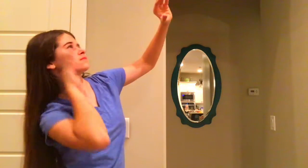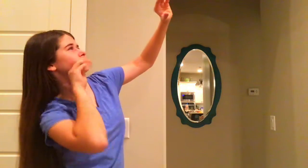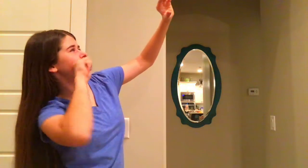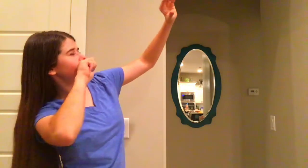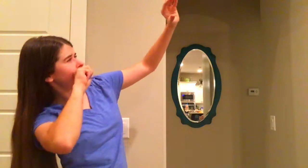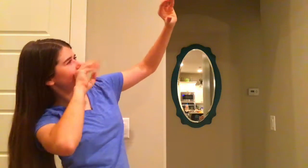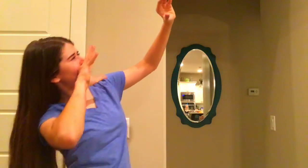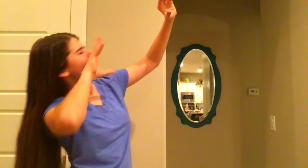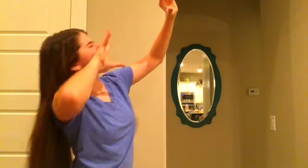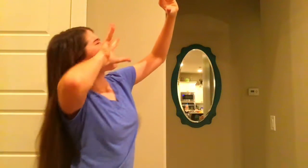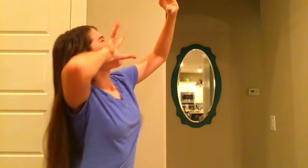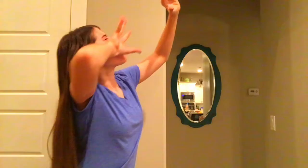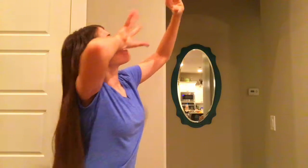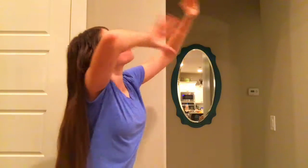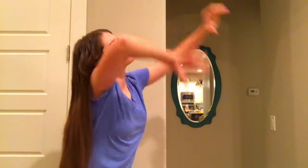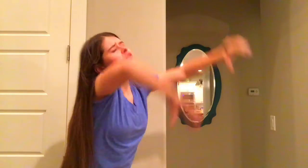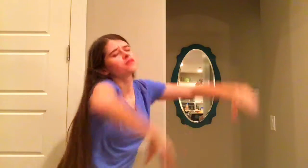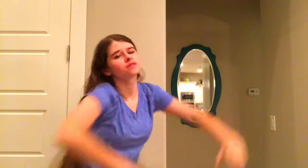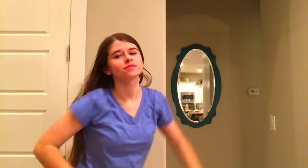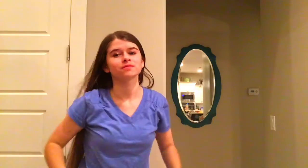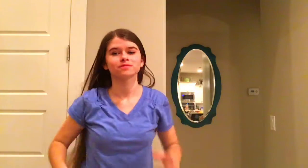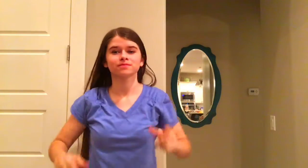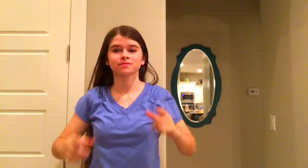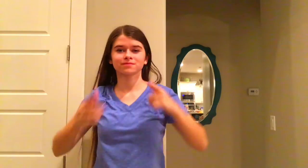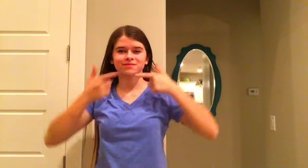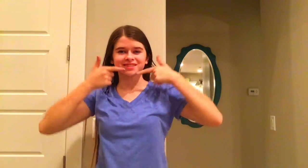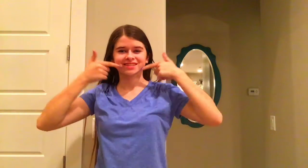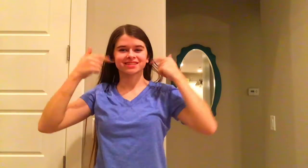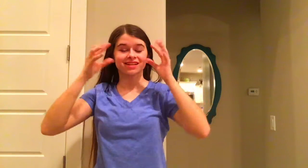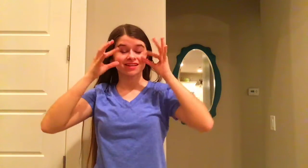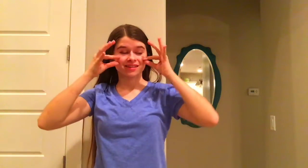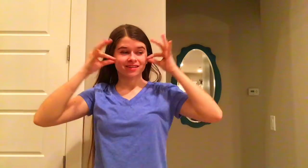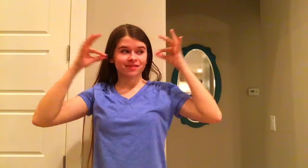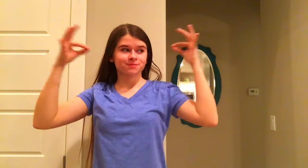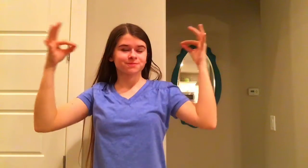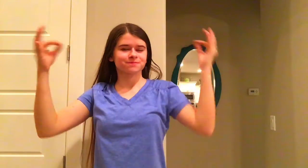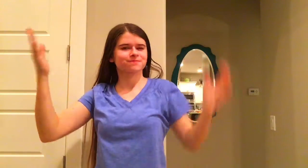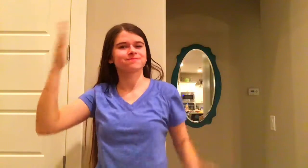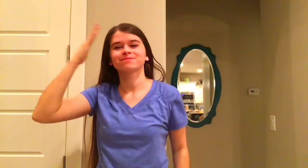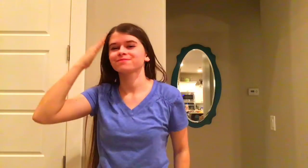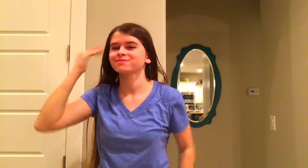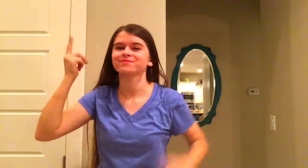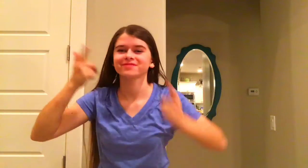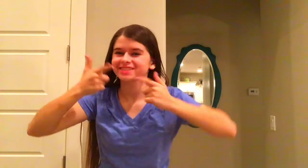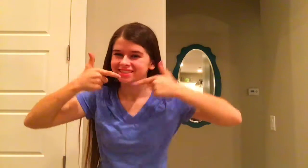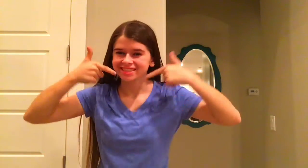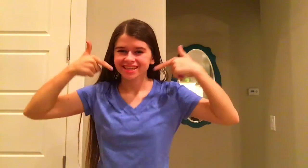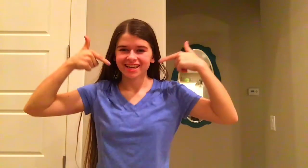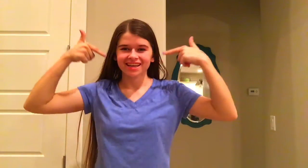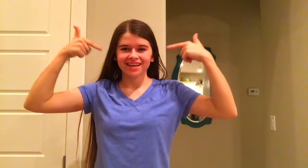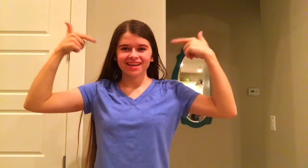to the blue corn loom Or ask the grinning bobcat wacky grin